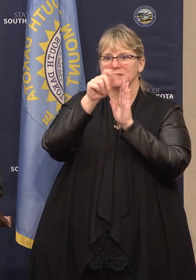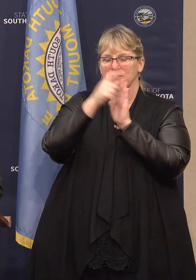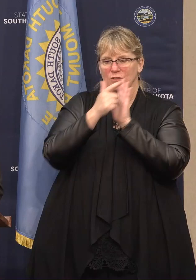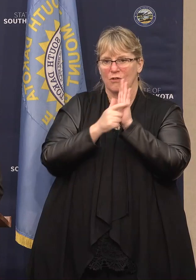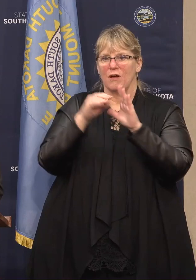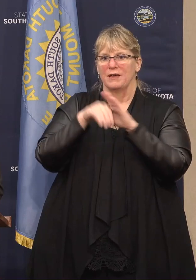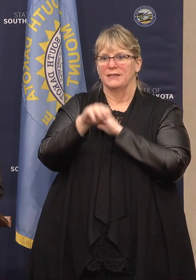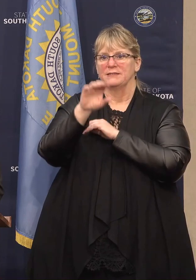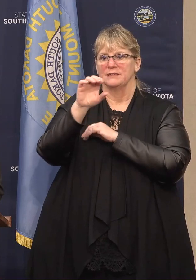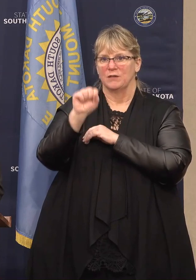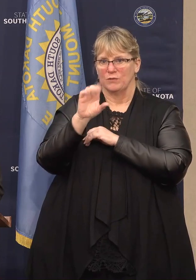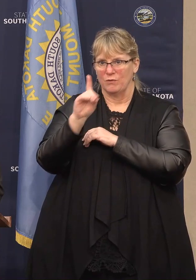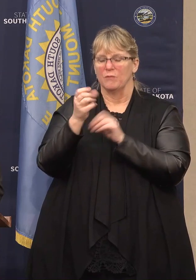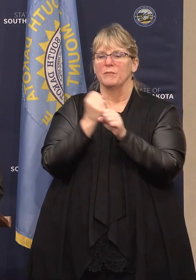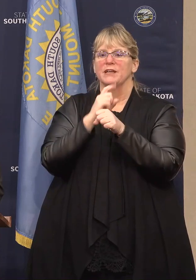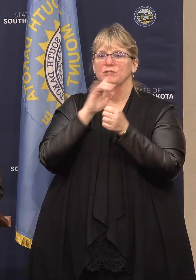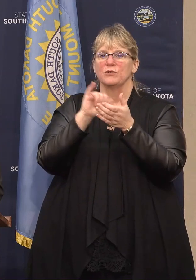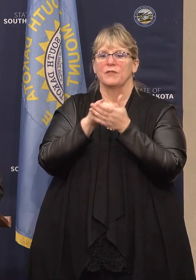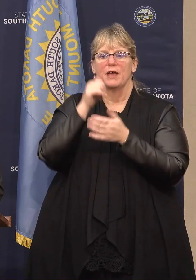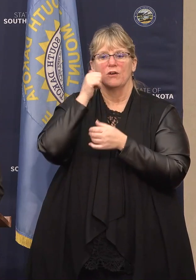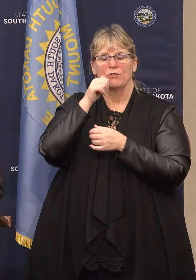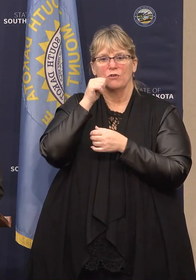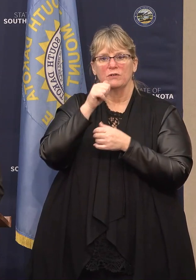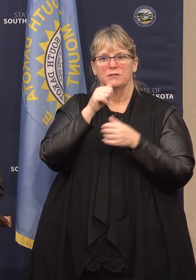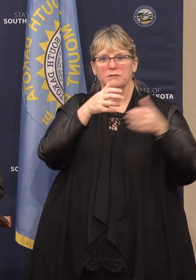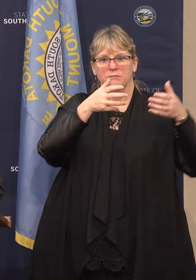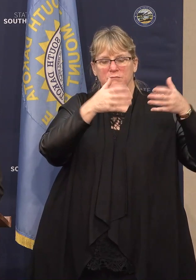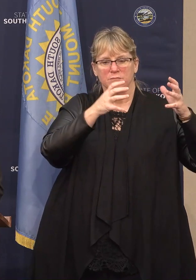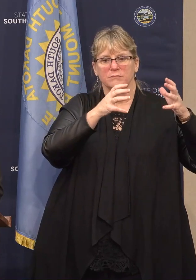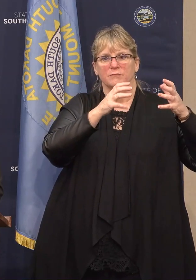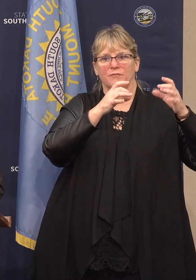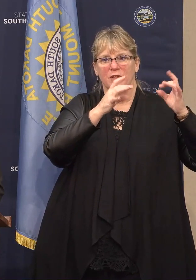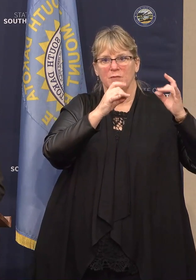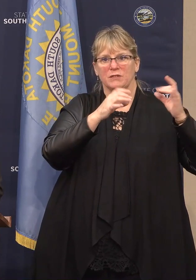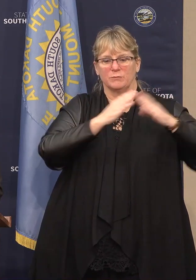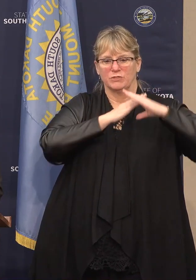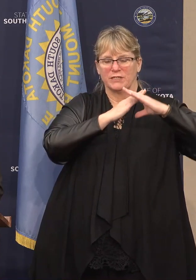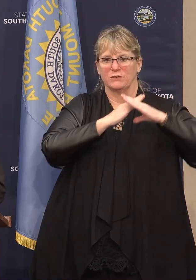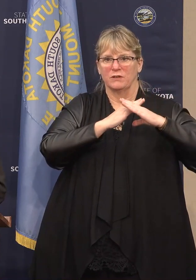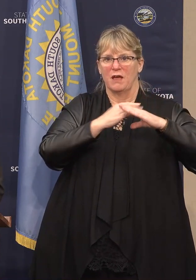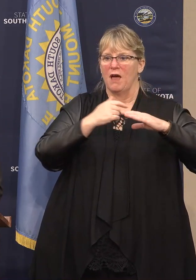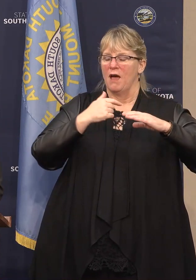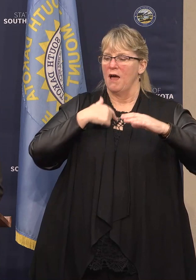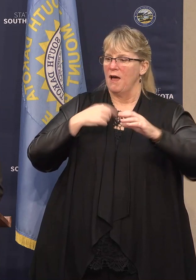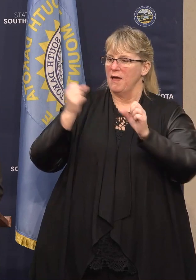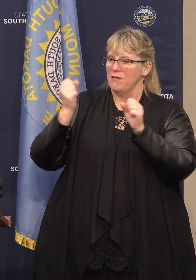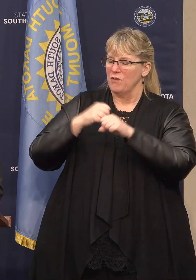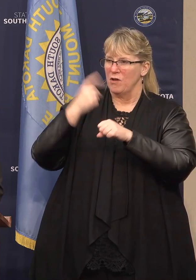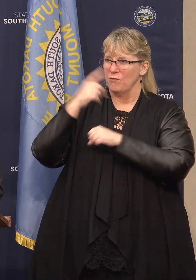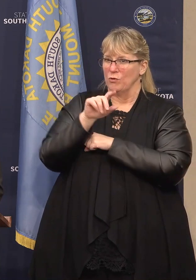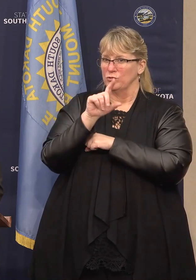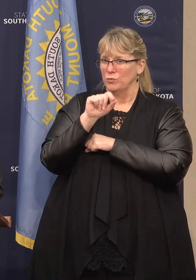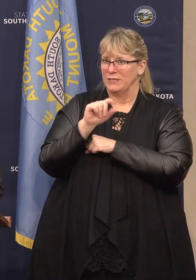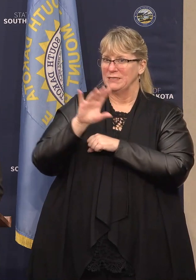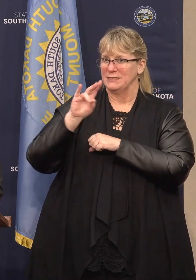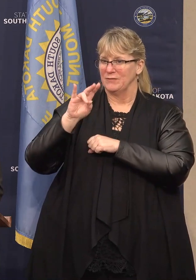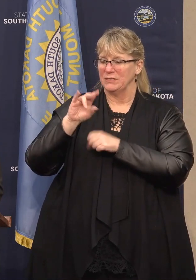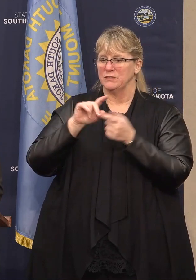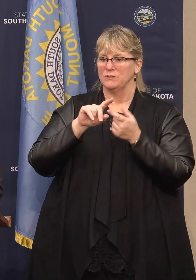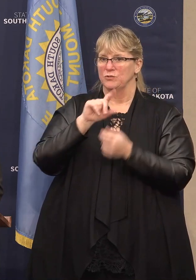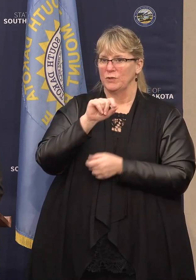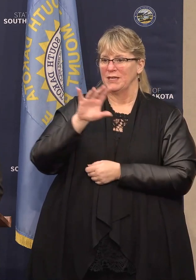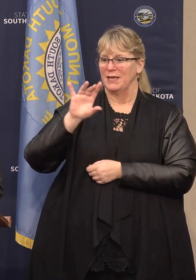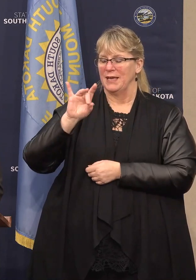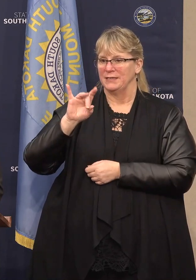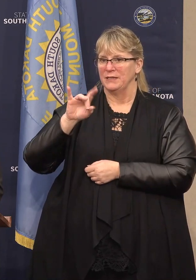South Dakota that will ensure that girls' sports is protected. Years ago, I fought for this back in 2017 and 2018 to